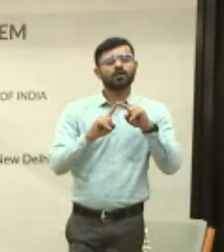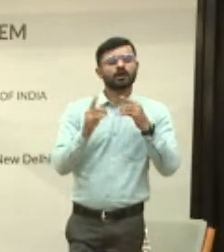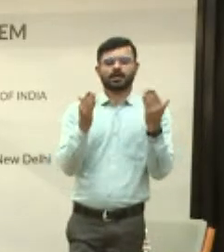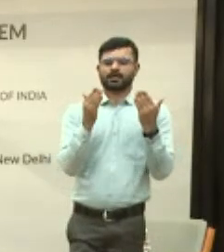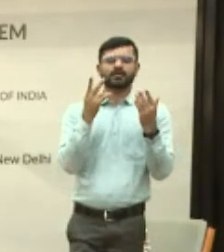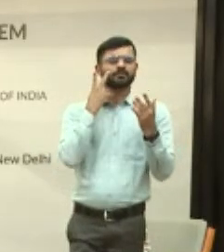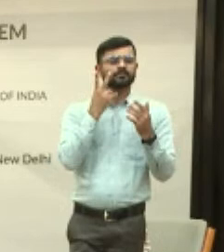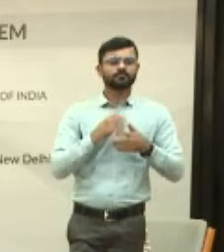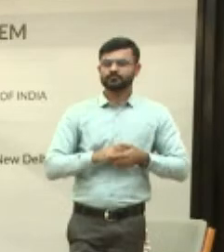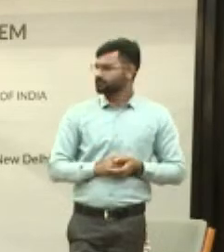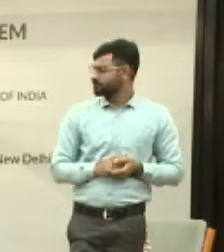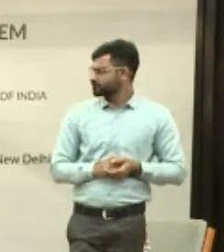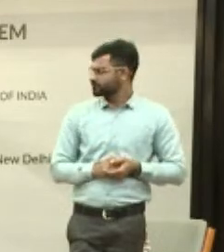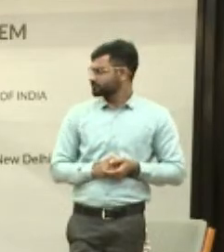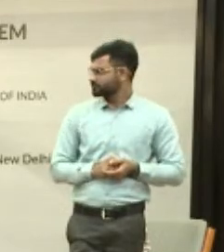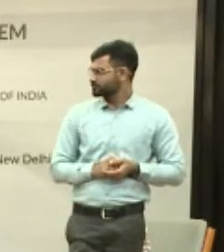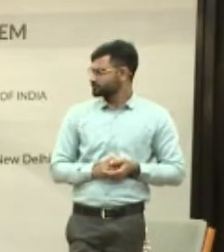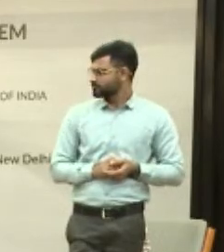the two.